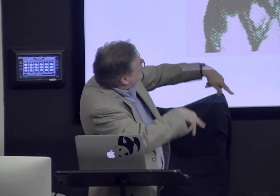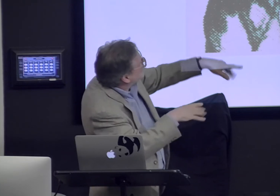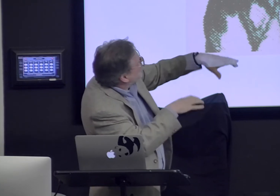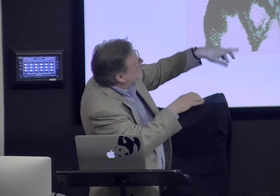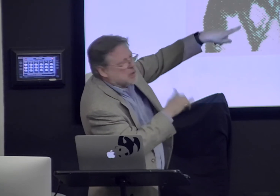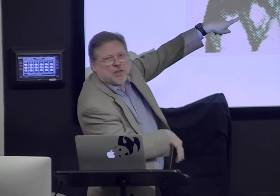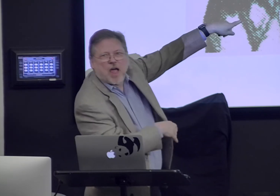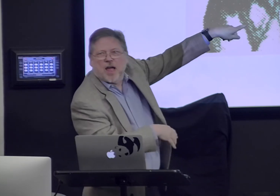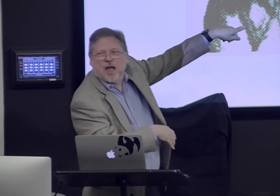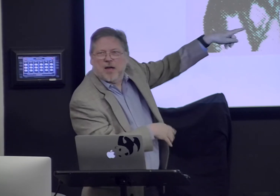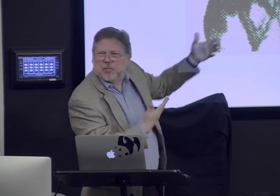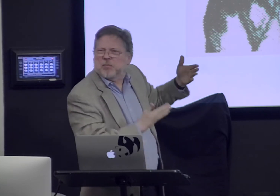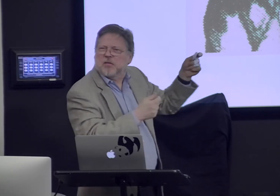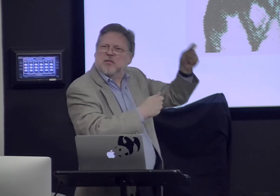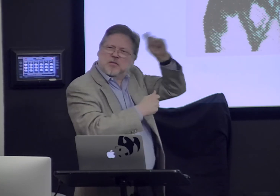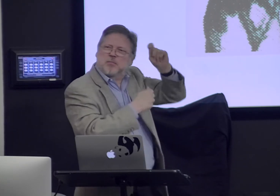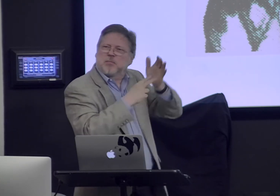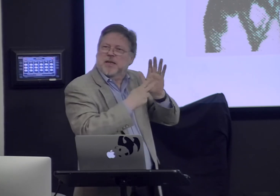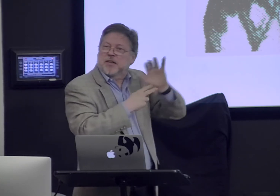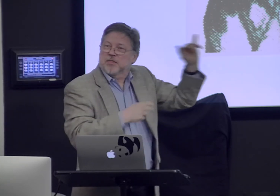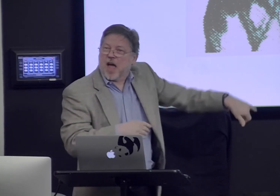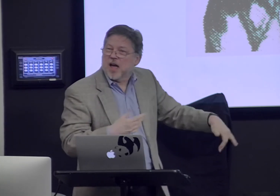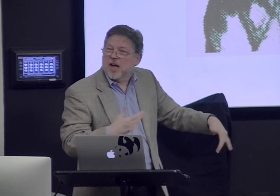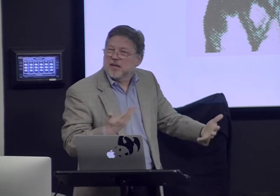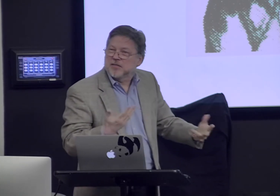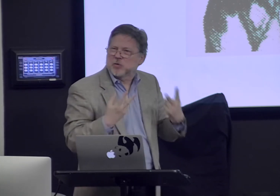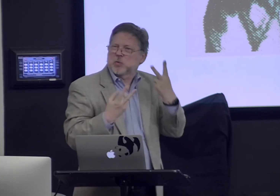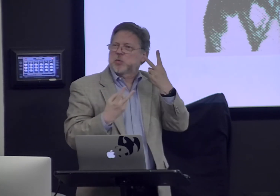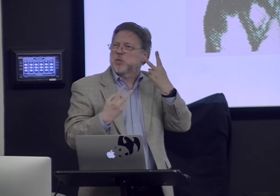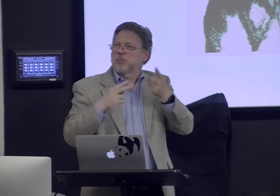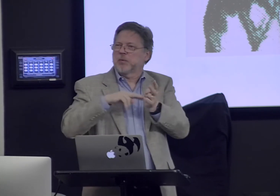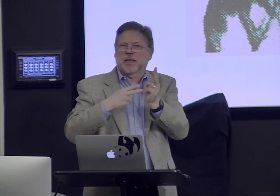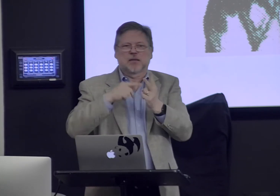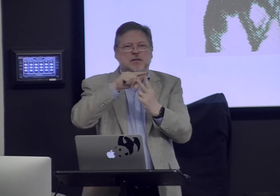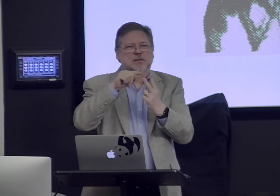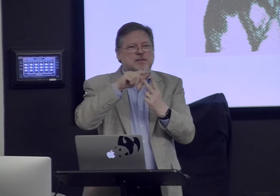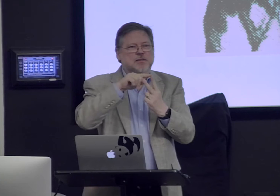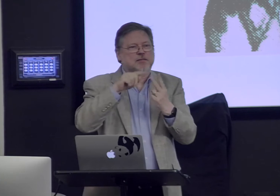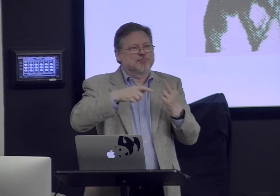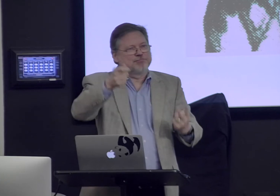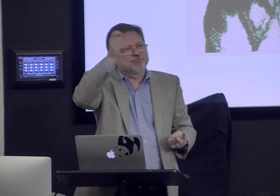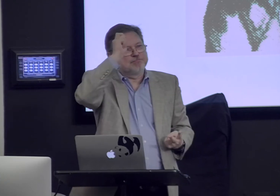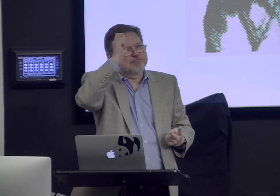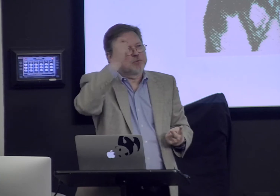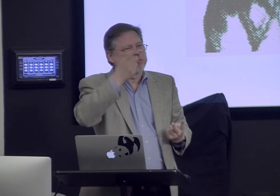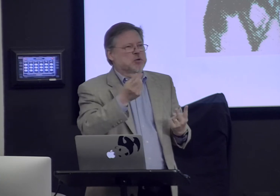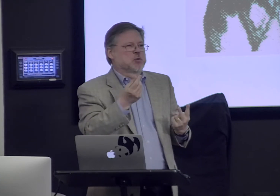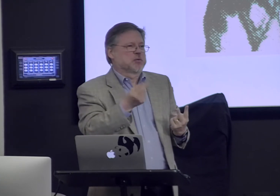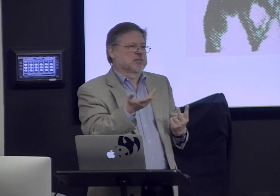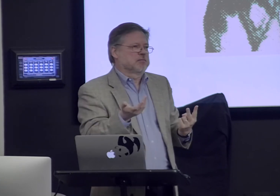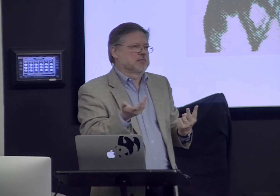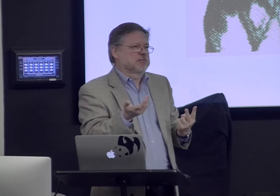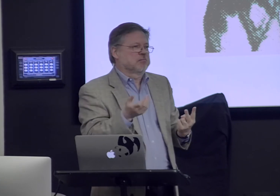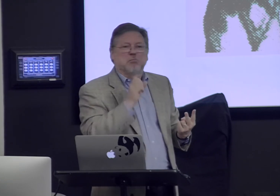hat, like this person is doing in the illustration on the right. So all of a sudden, this one sign takes on two